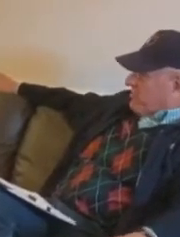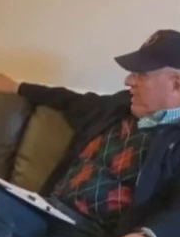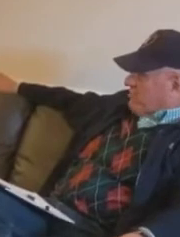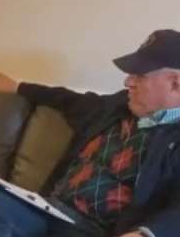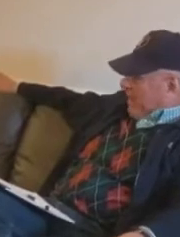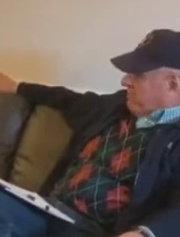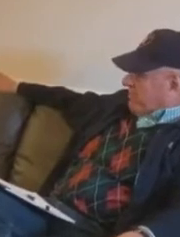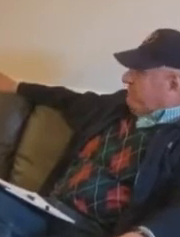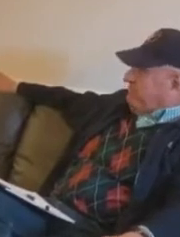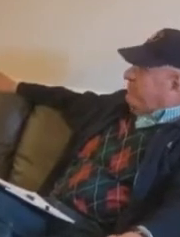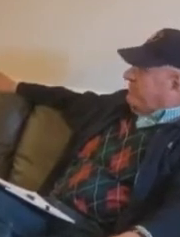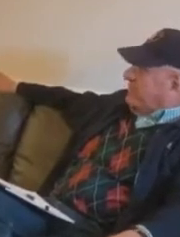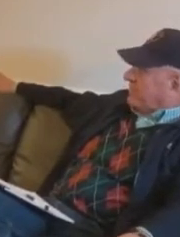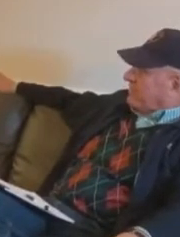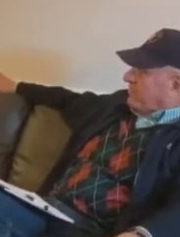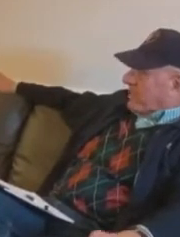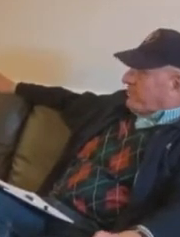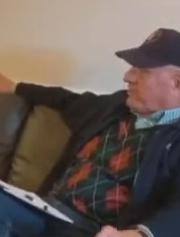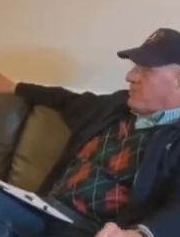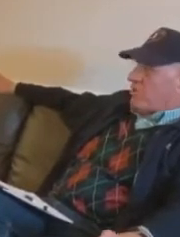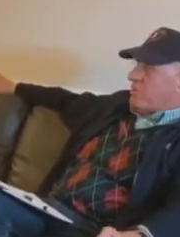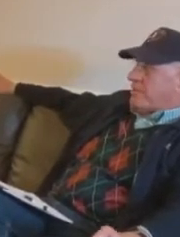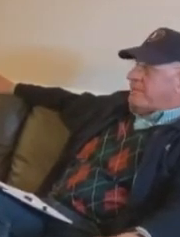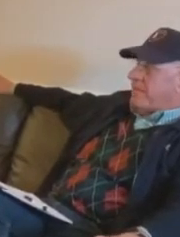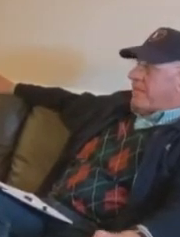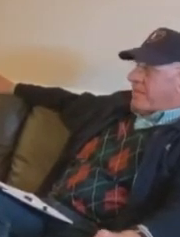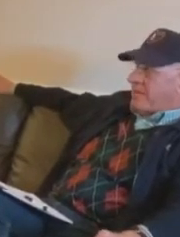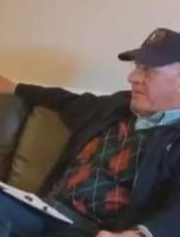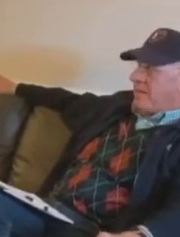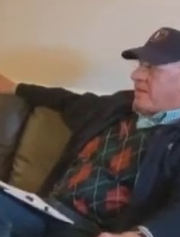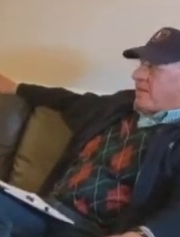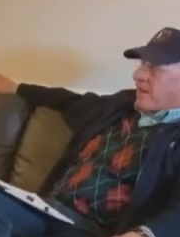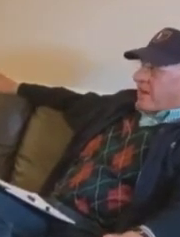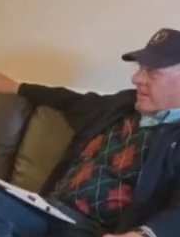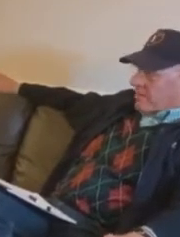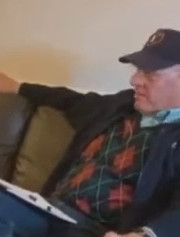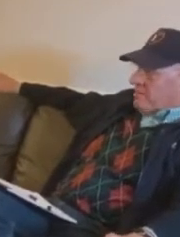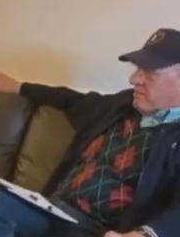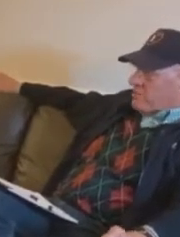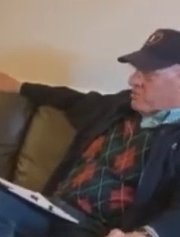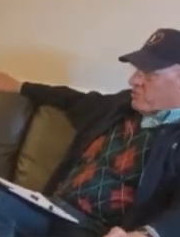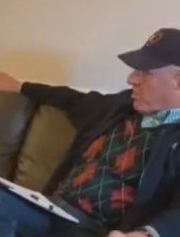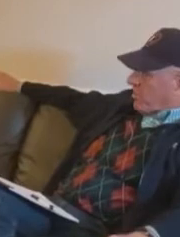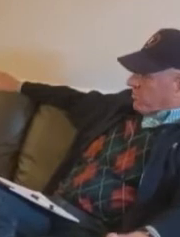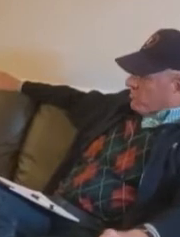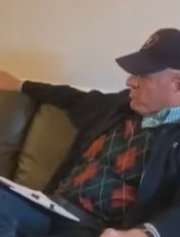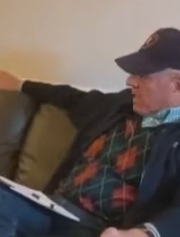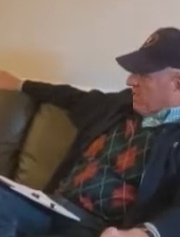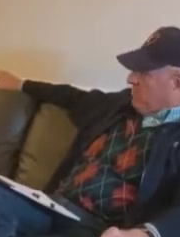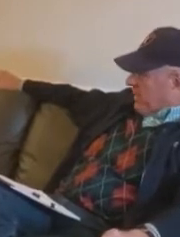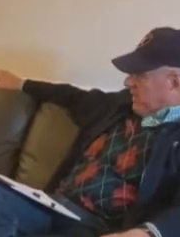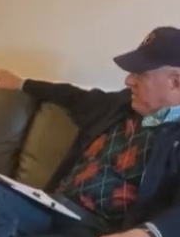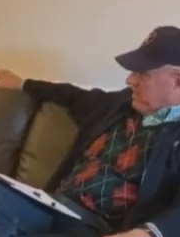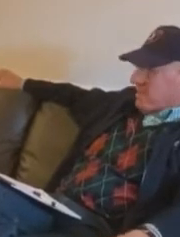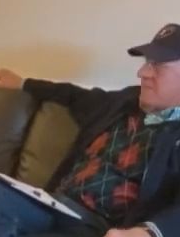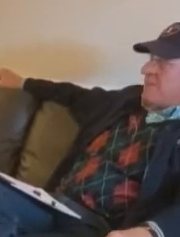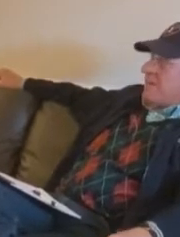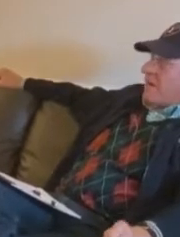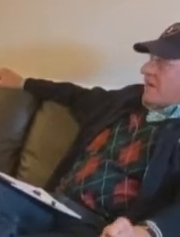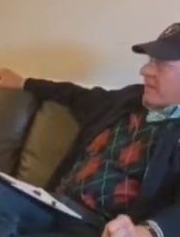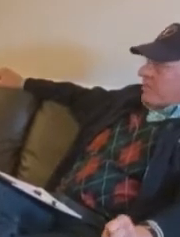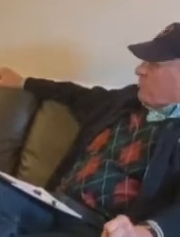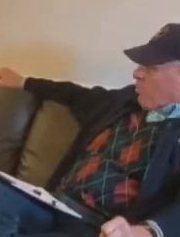easy answer is I was drafted into the United States Army. And I had just started a new job with